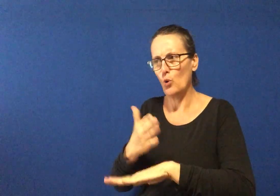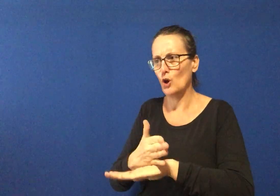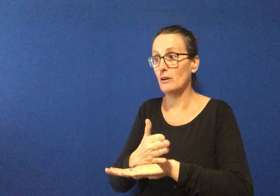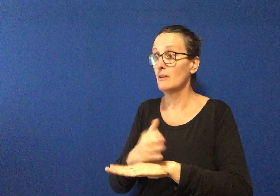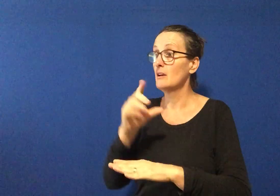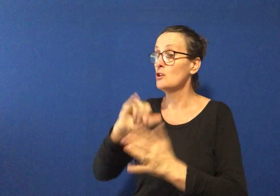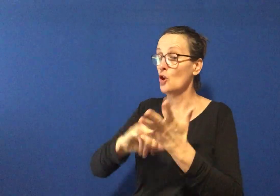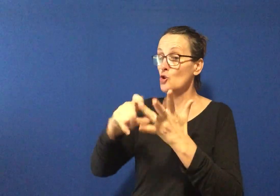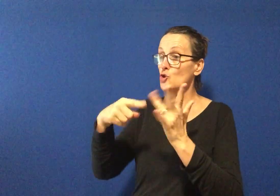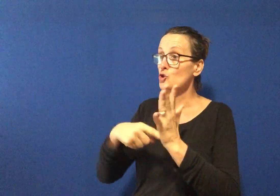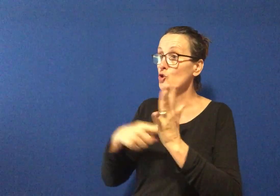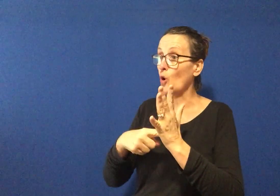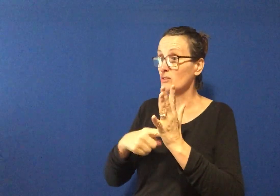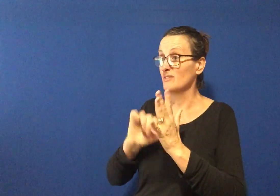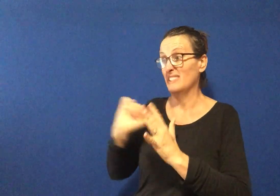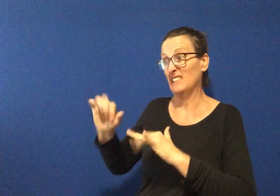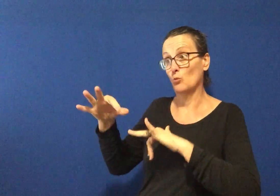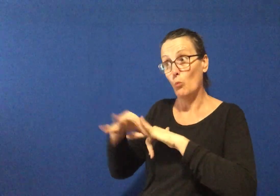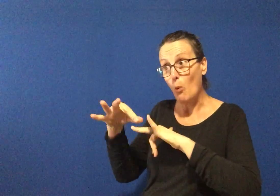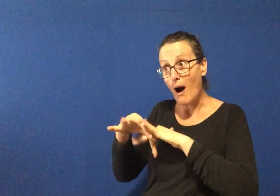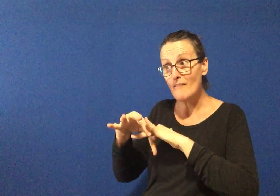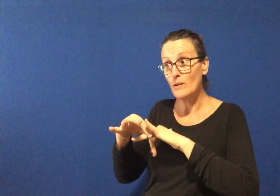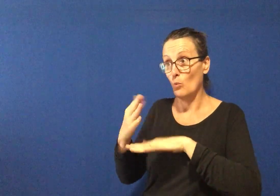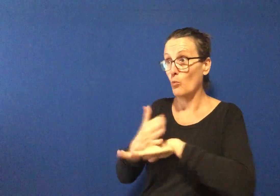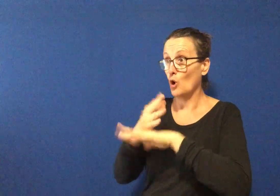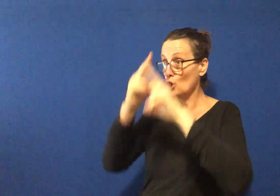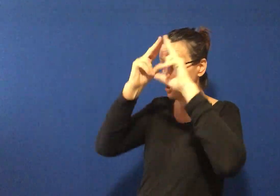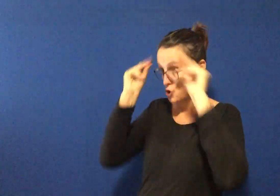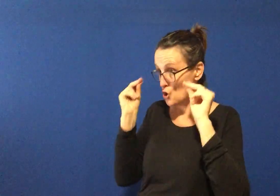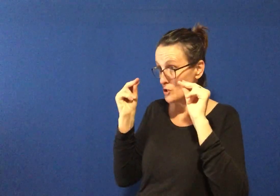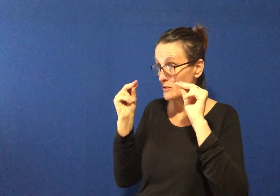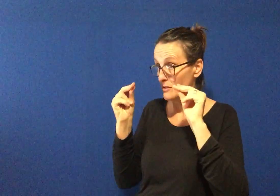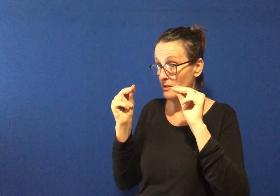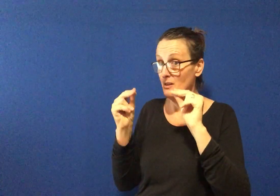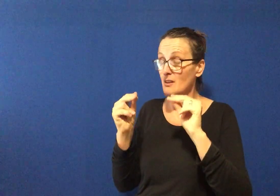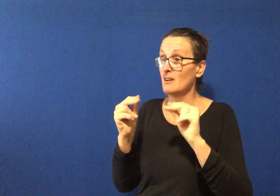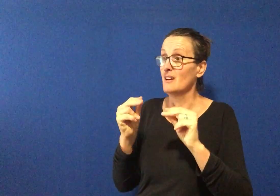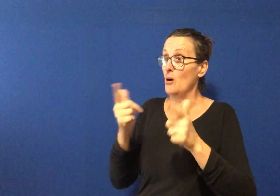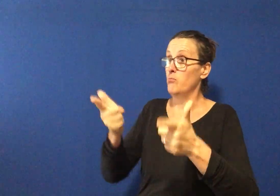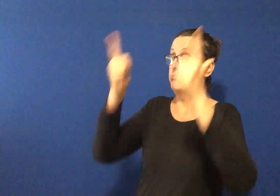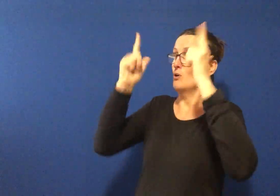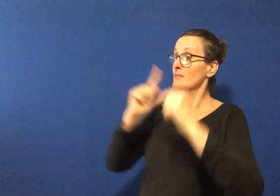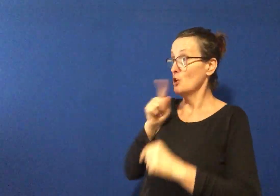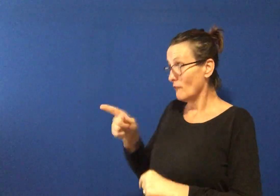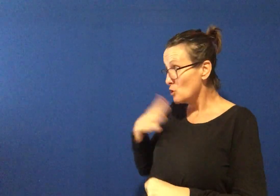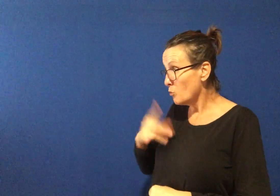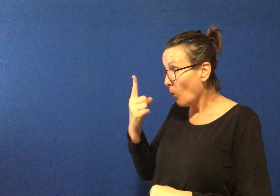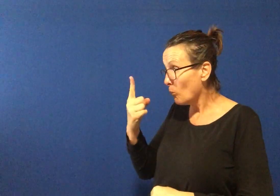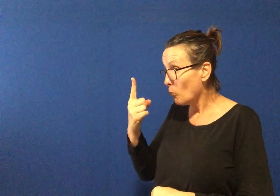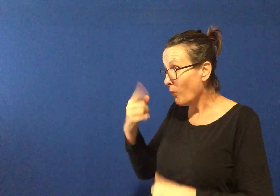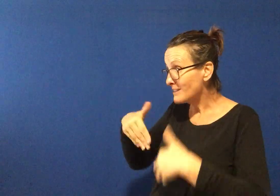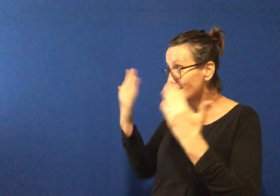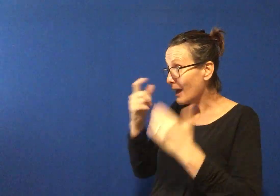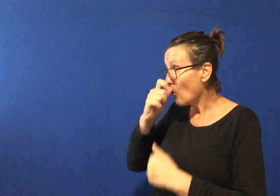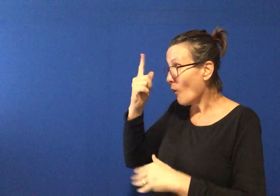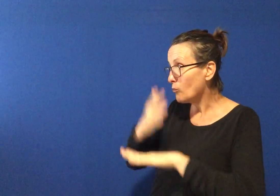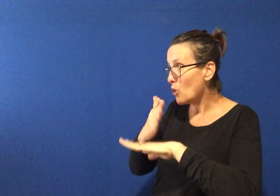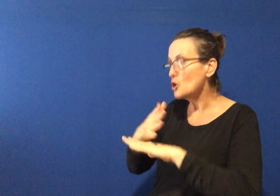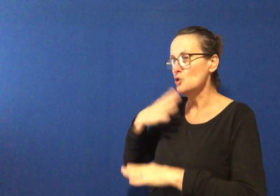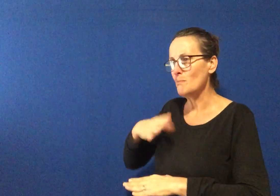an emergency nurse at a hospital, has been getting emails saying, if you want even one day off work, you need a sick note, which really makes it